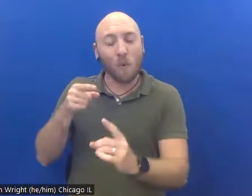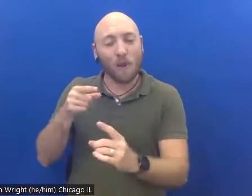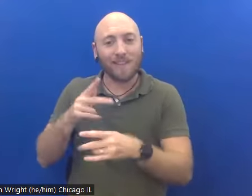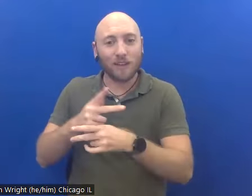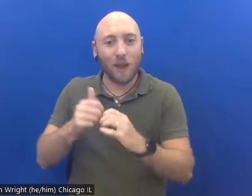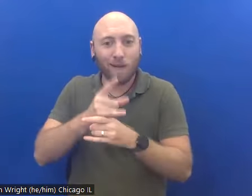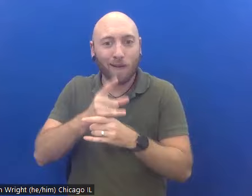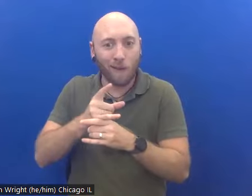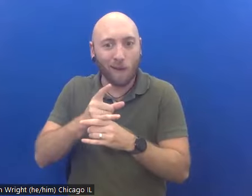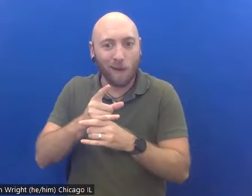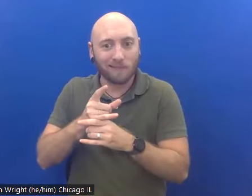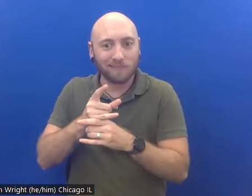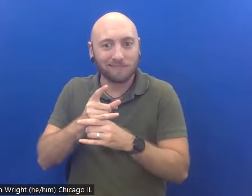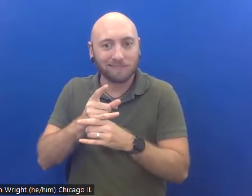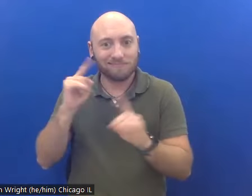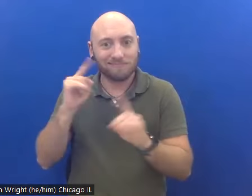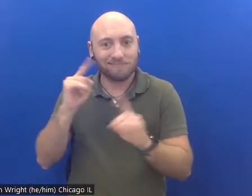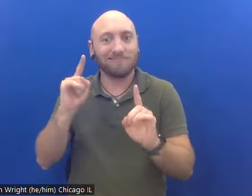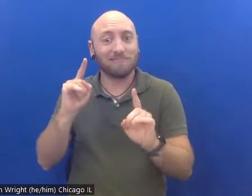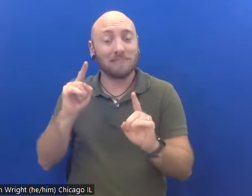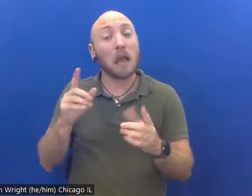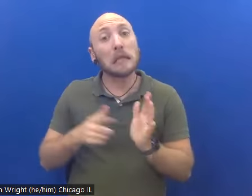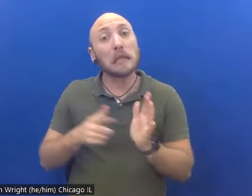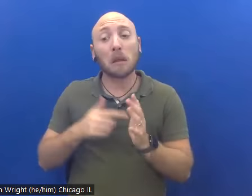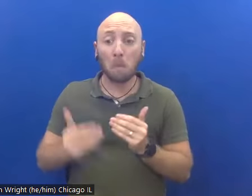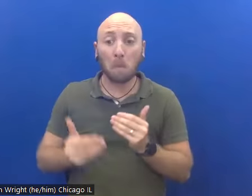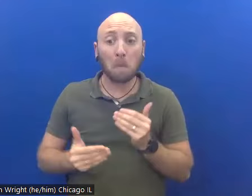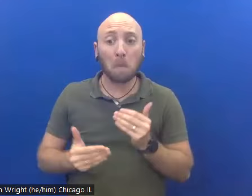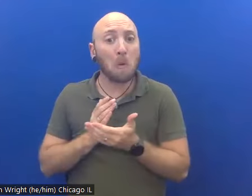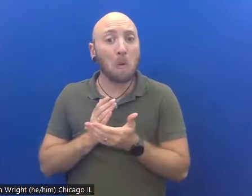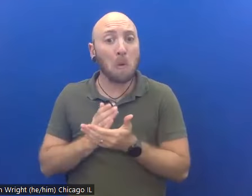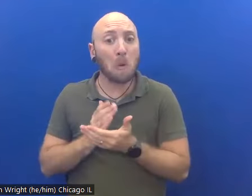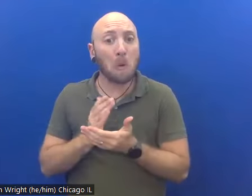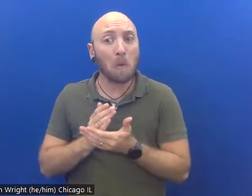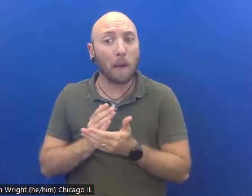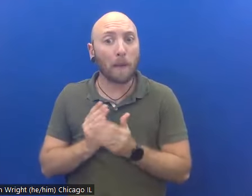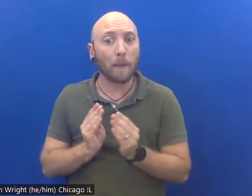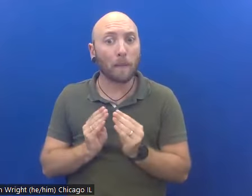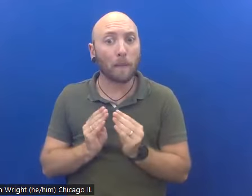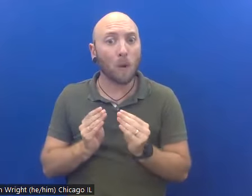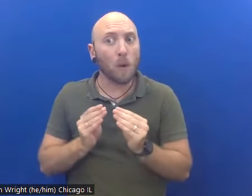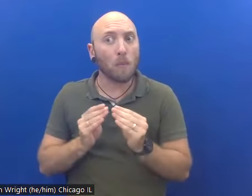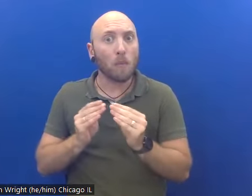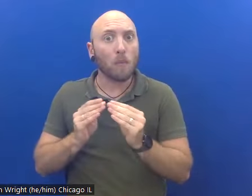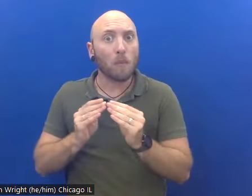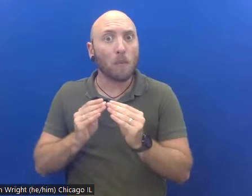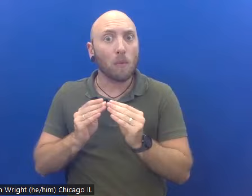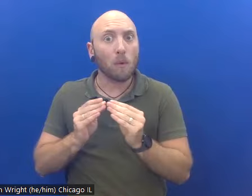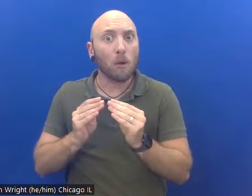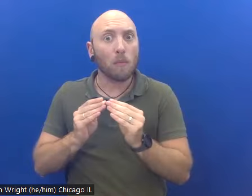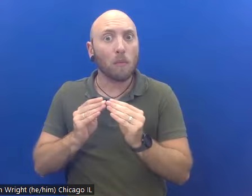And it would for a little while. I'd be okay, and then I'd drink a little bit more, and I'd be okay, and I'd drink a little bit more, and it'd be like kind of